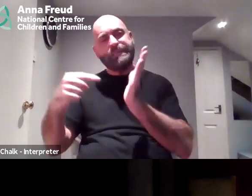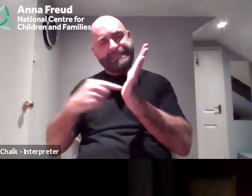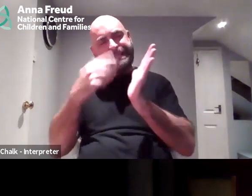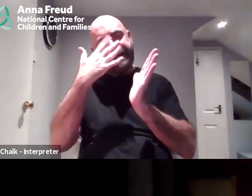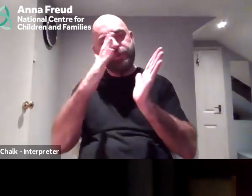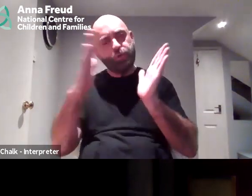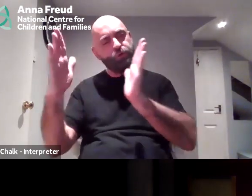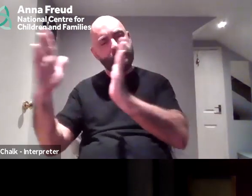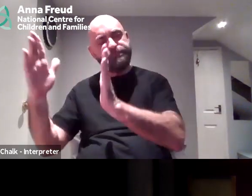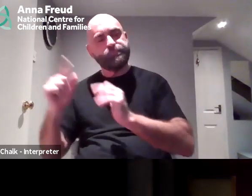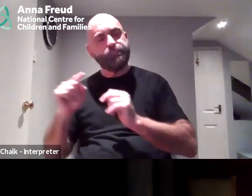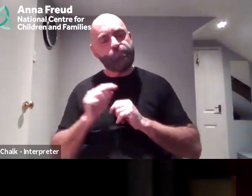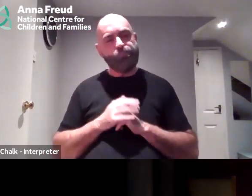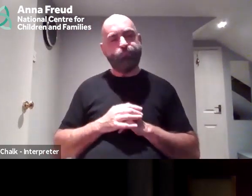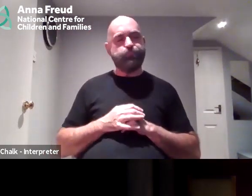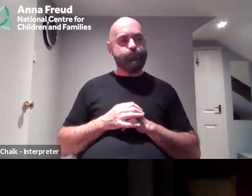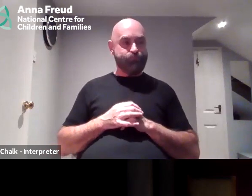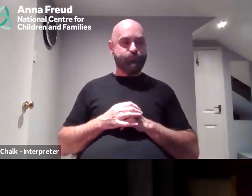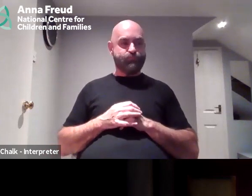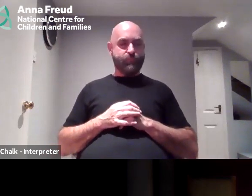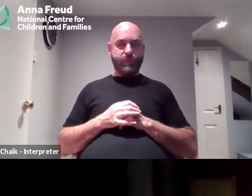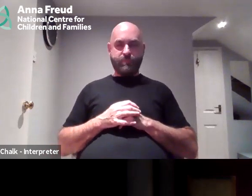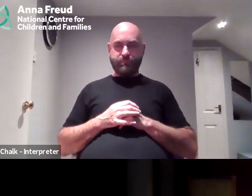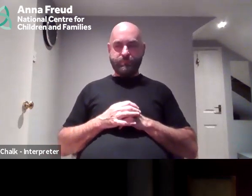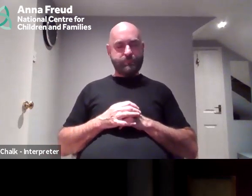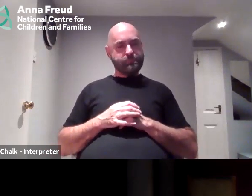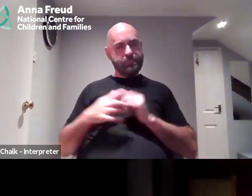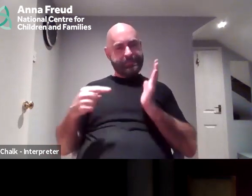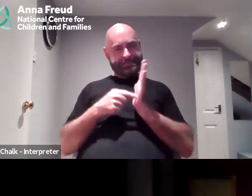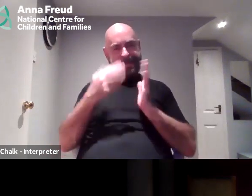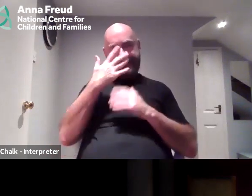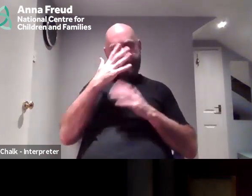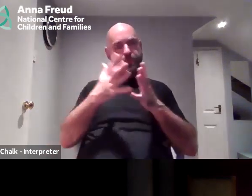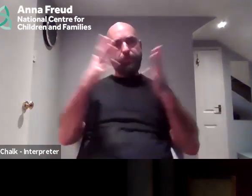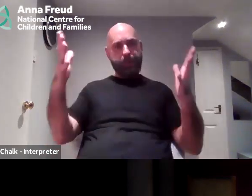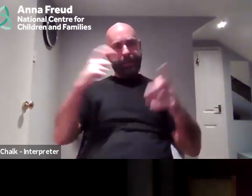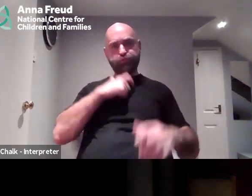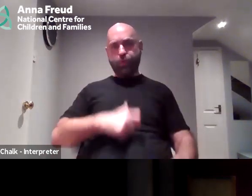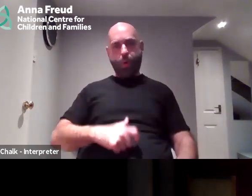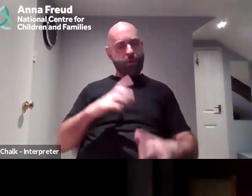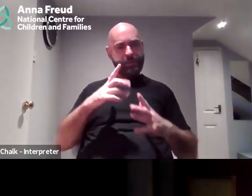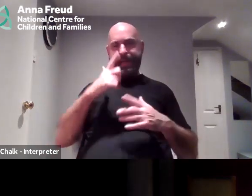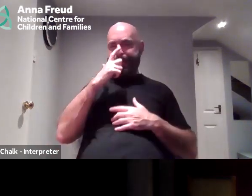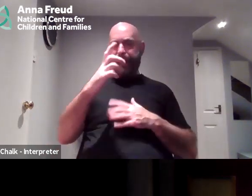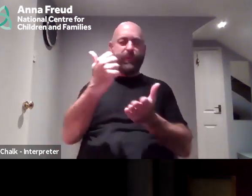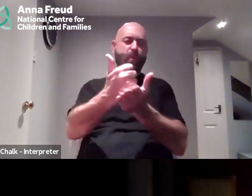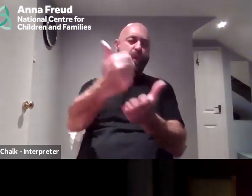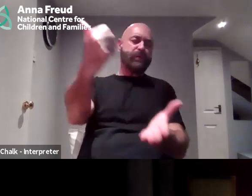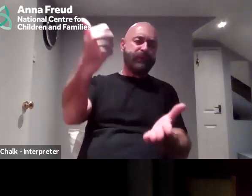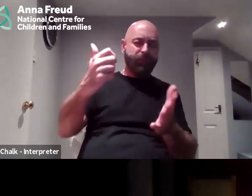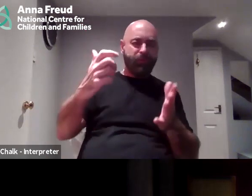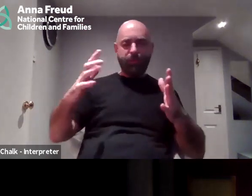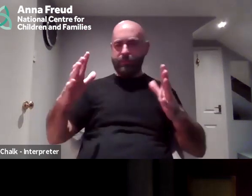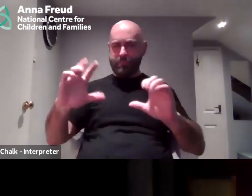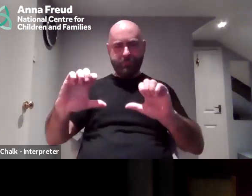teenagers. But I think teenagers have a huge role to play and can be a wonderful force